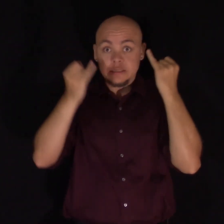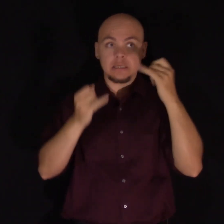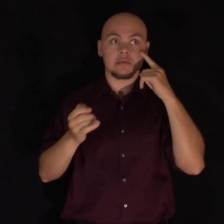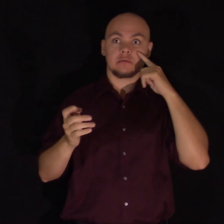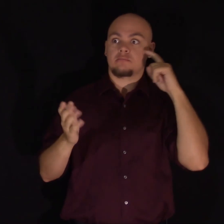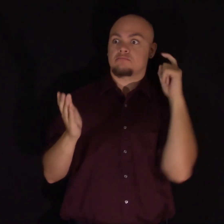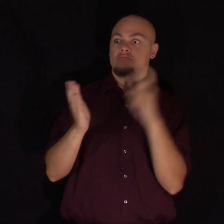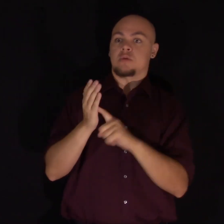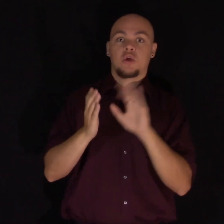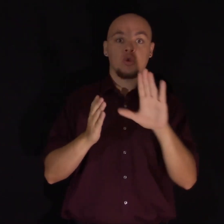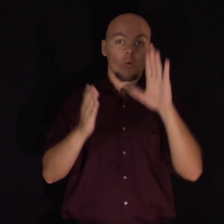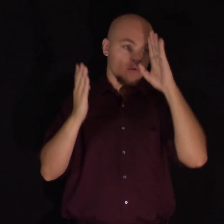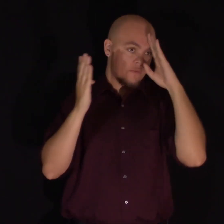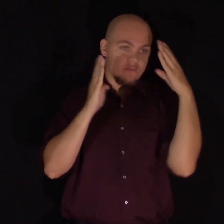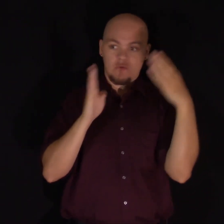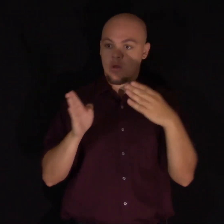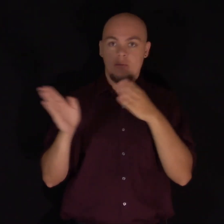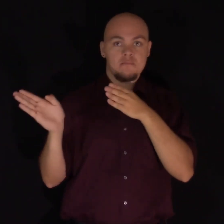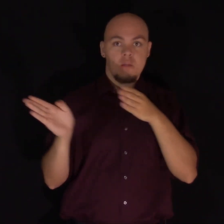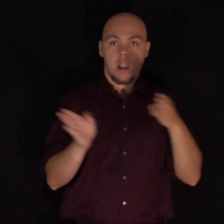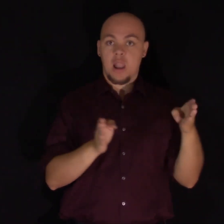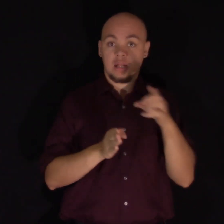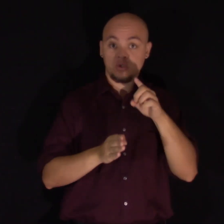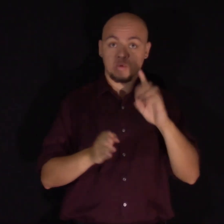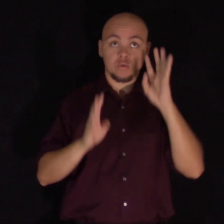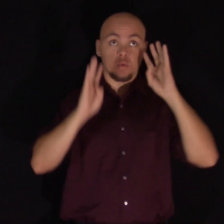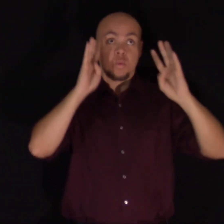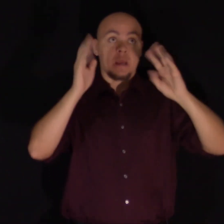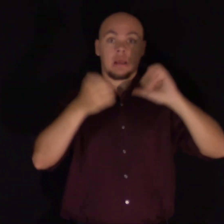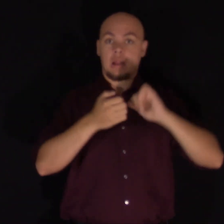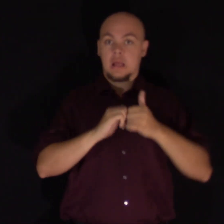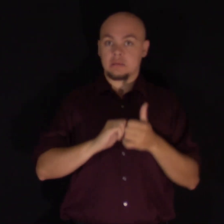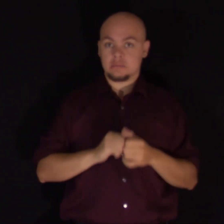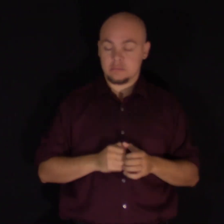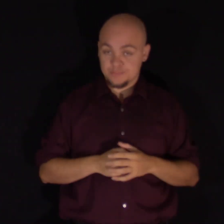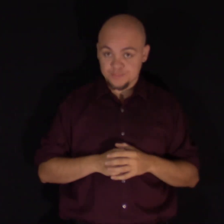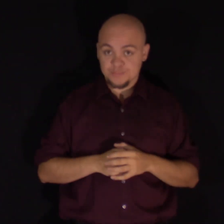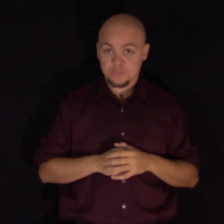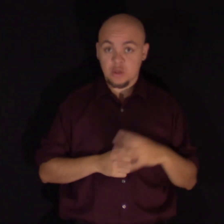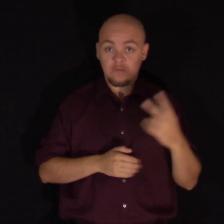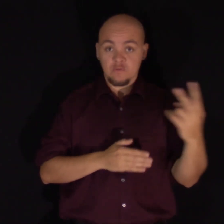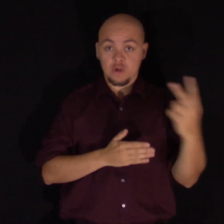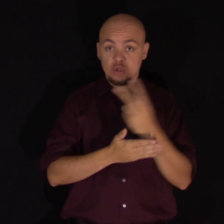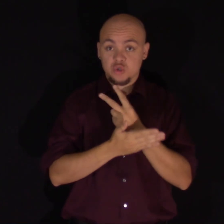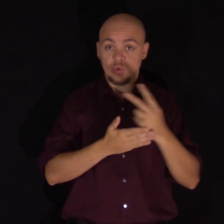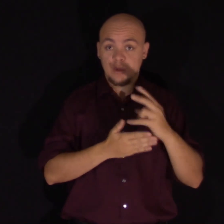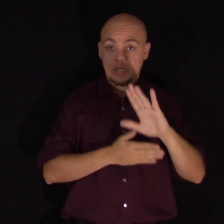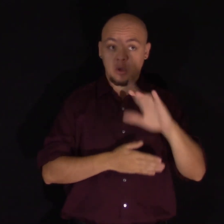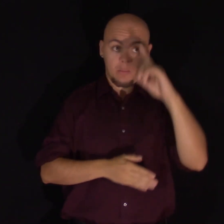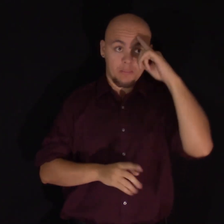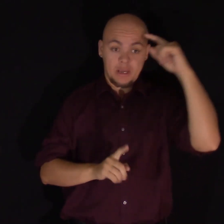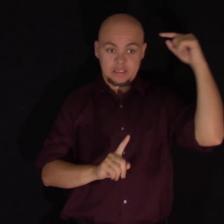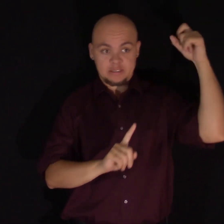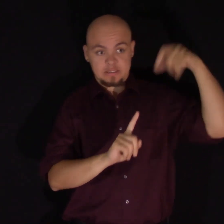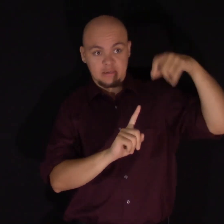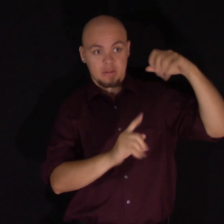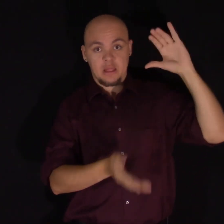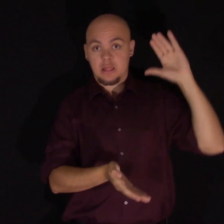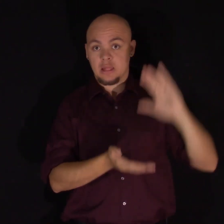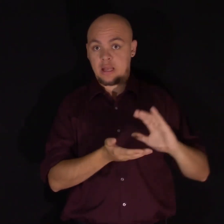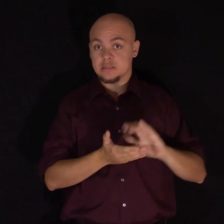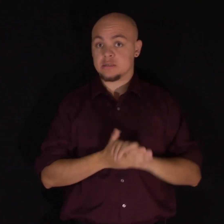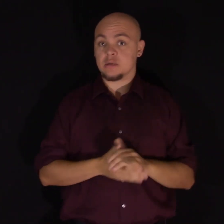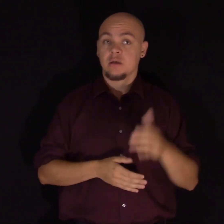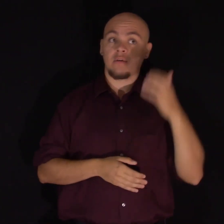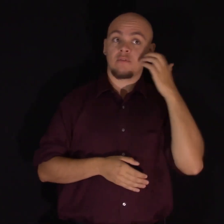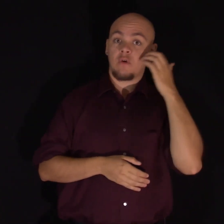focus change? How many plans do you make? So for 2 weeks, make your mind less stimulated. There are so many great features on